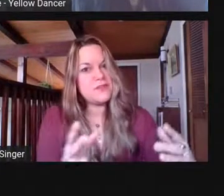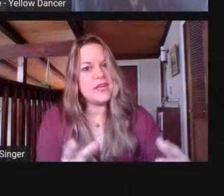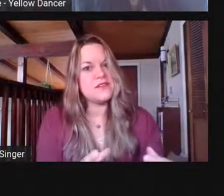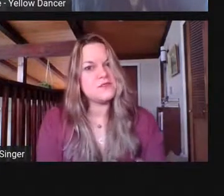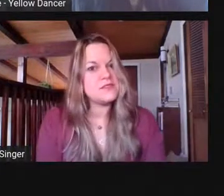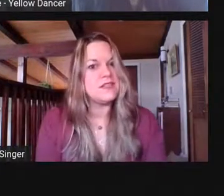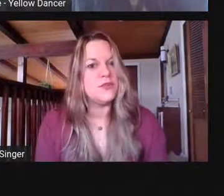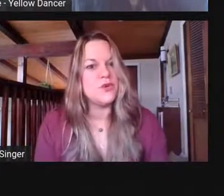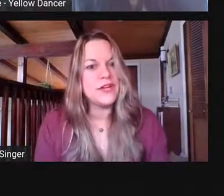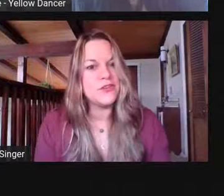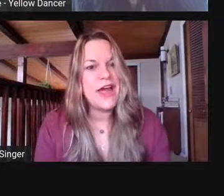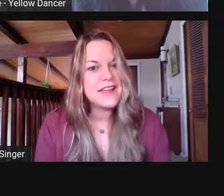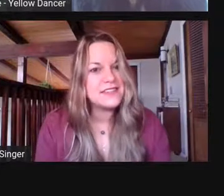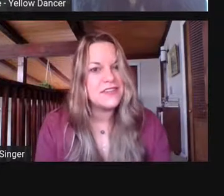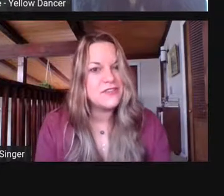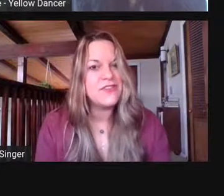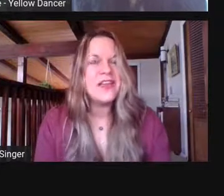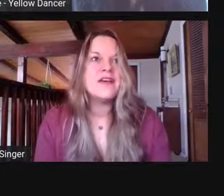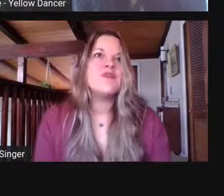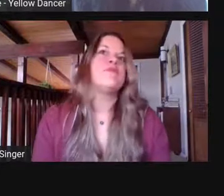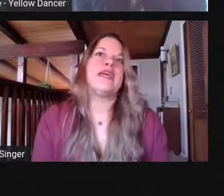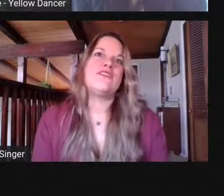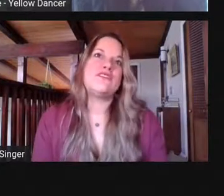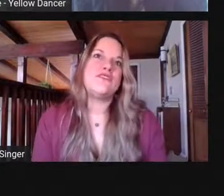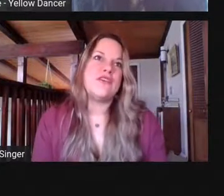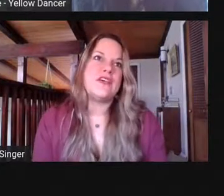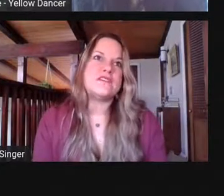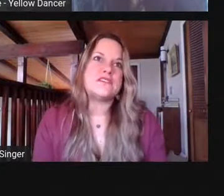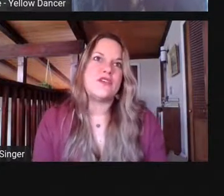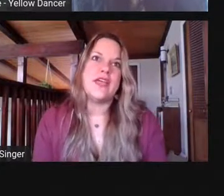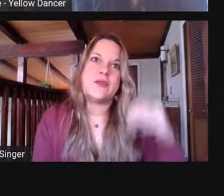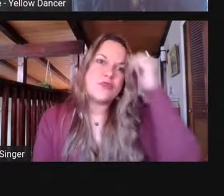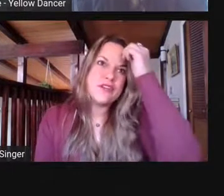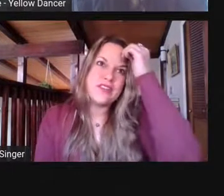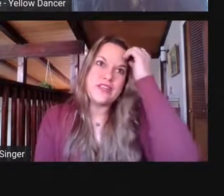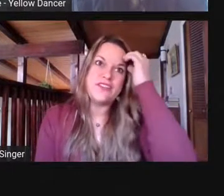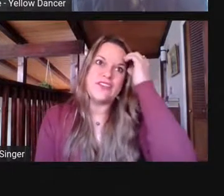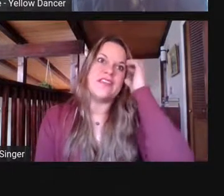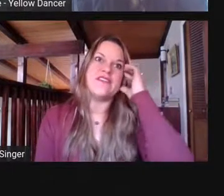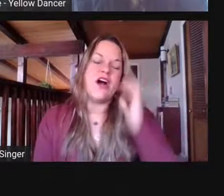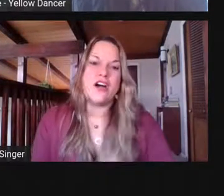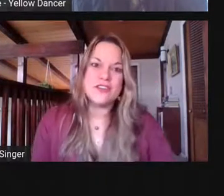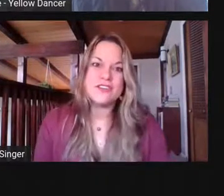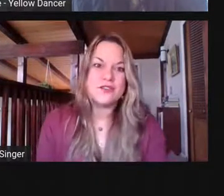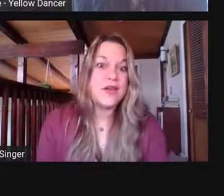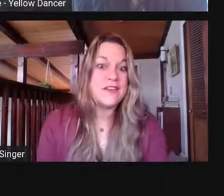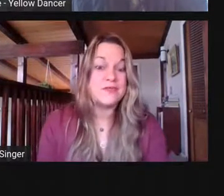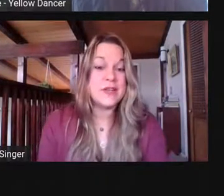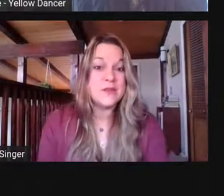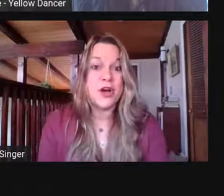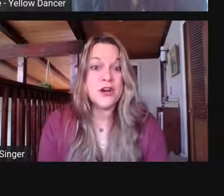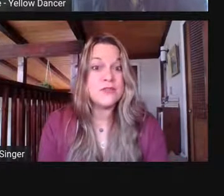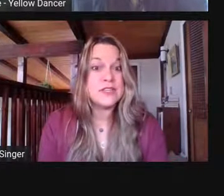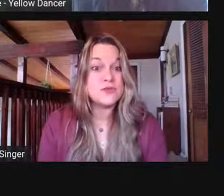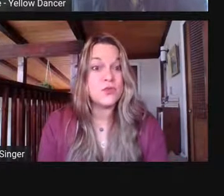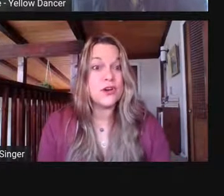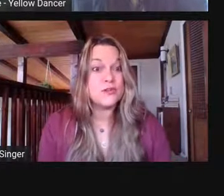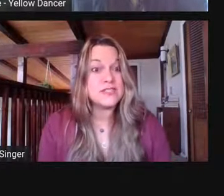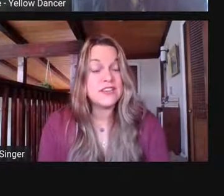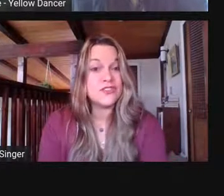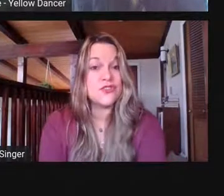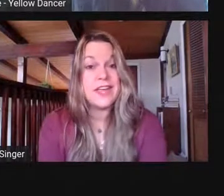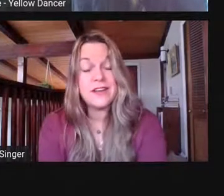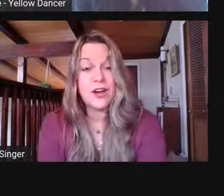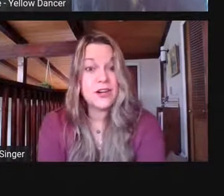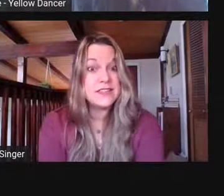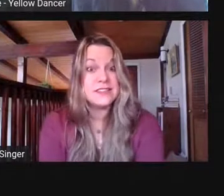but everybody else was a little more interactive. But I just feel so like privileged and honored to have been a part of this work